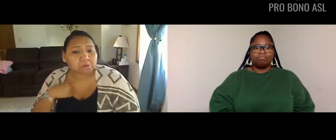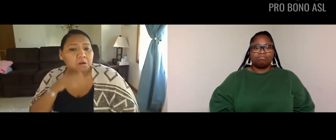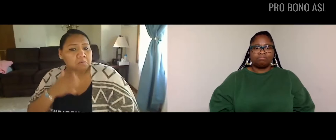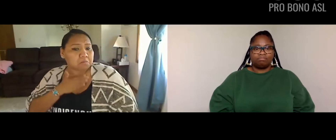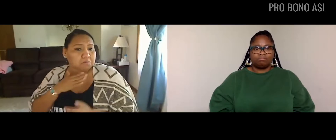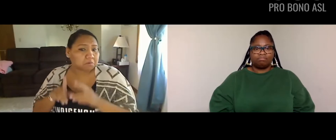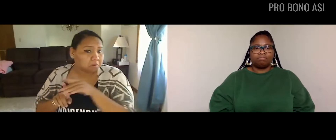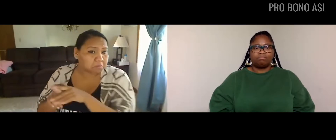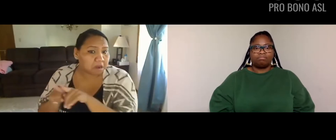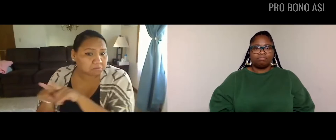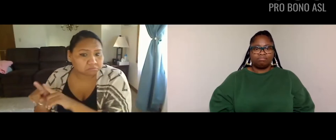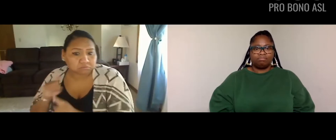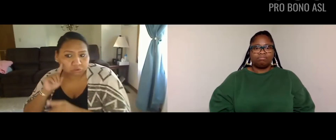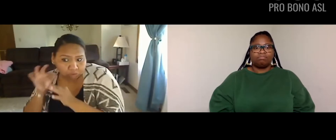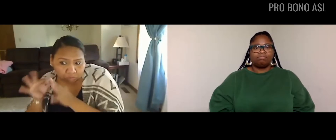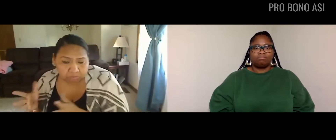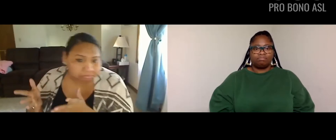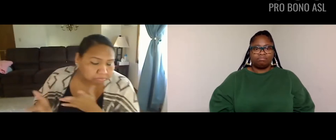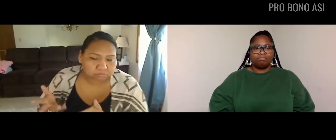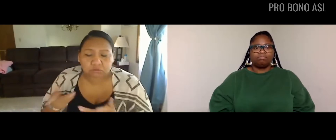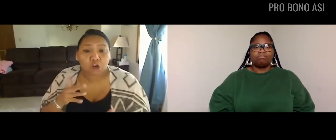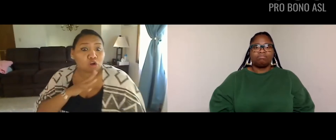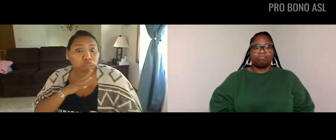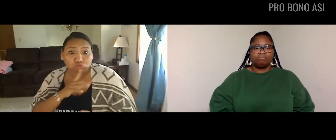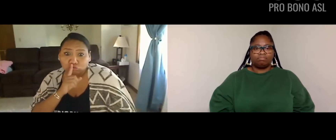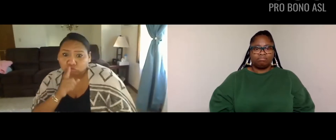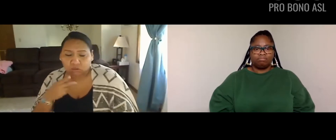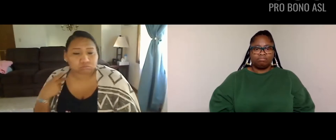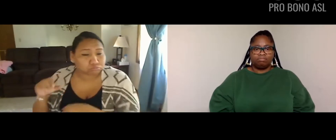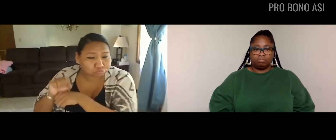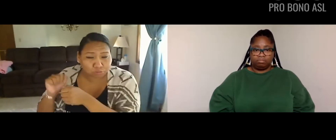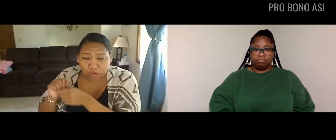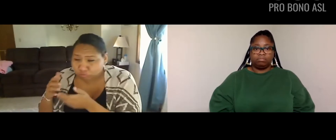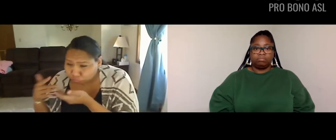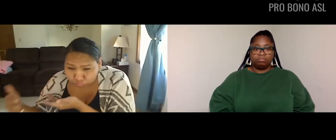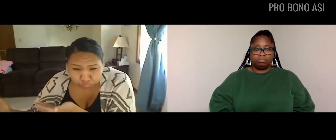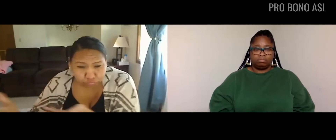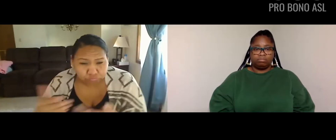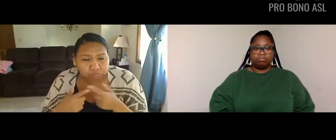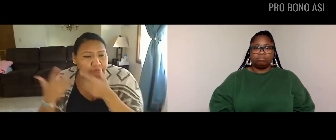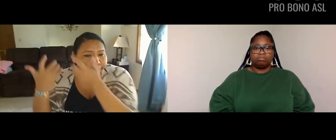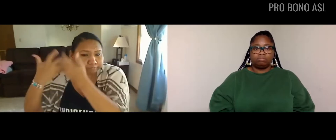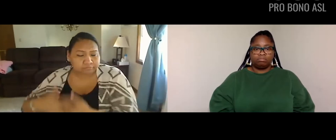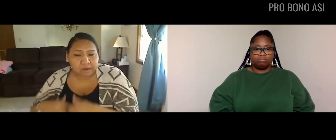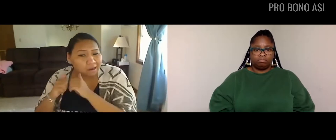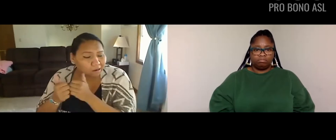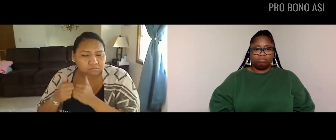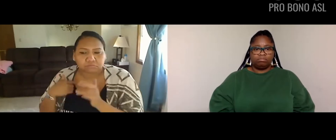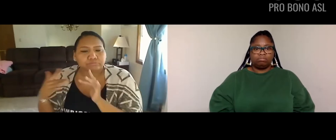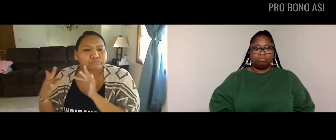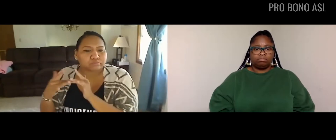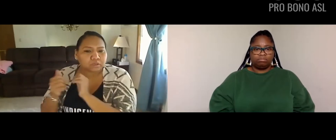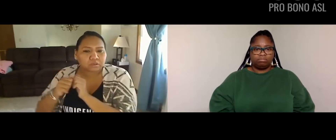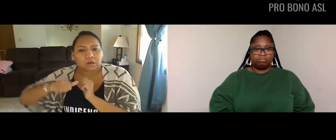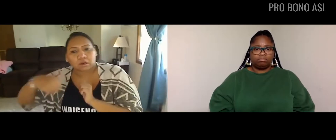thought I could be a deaf interpreter at the rally, and they were more than welcome to have me come with them